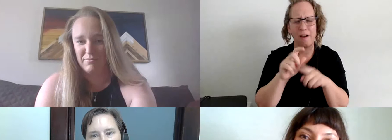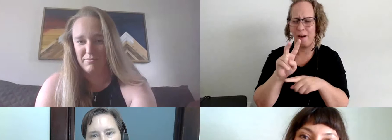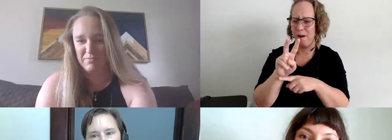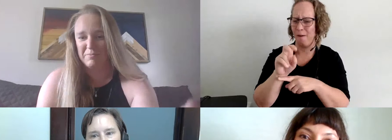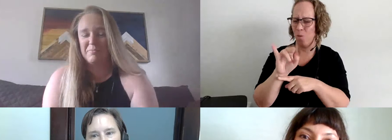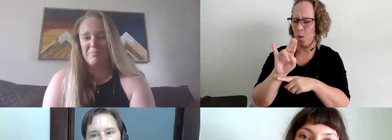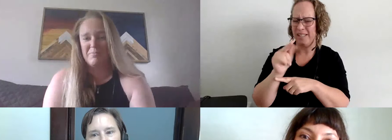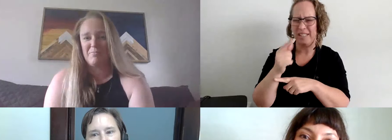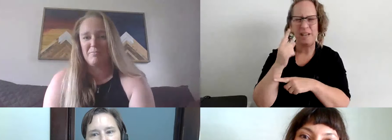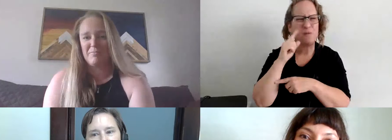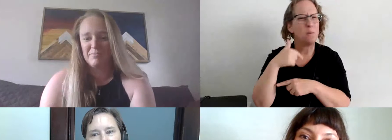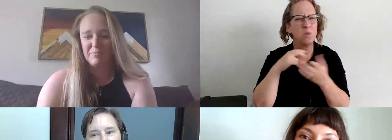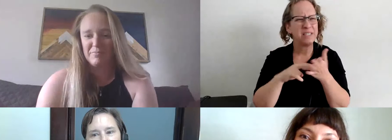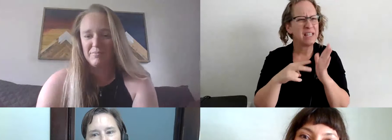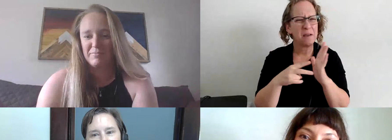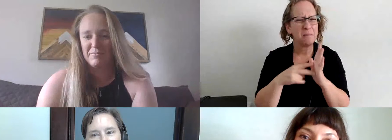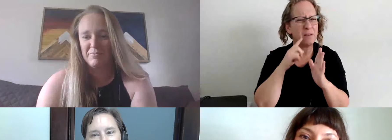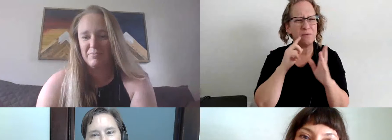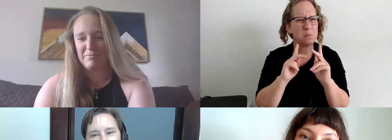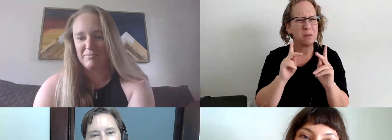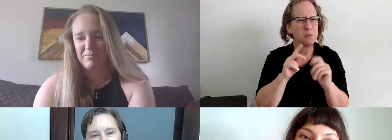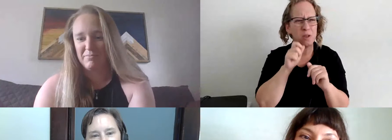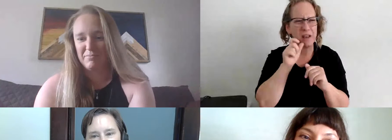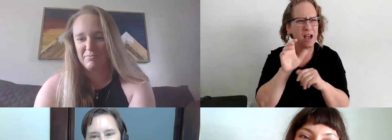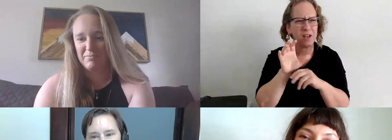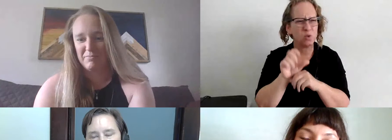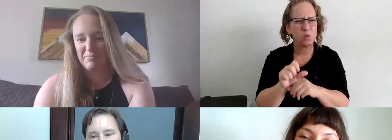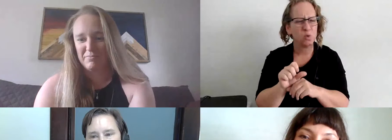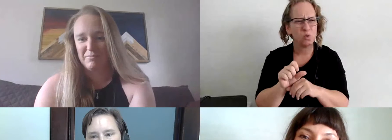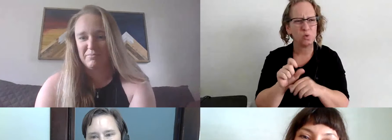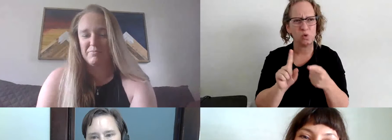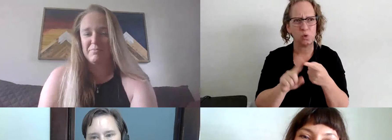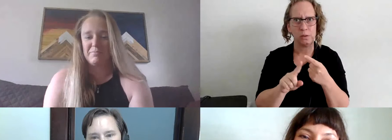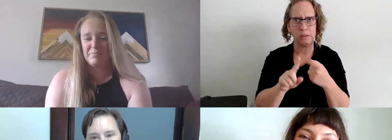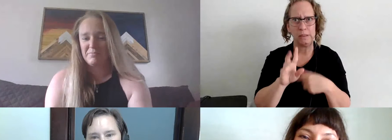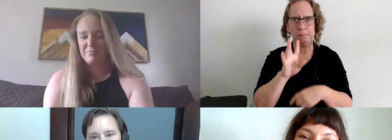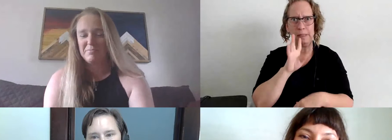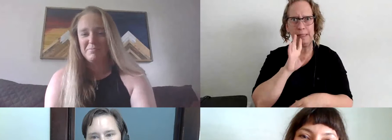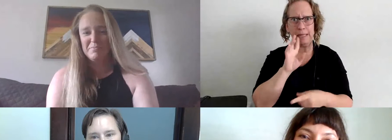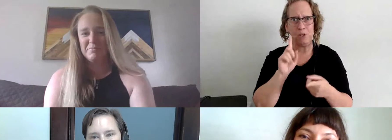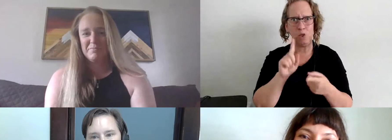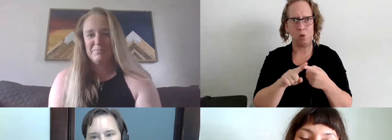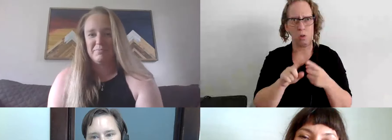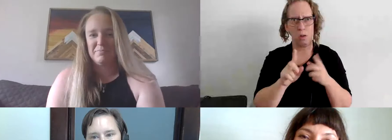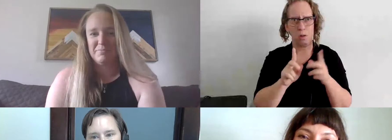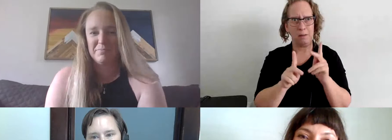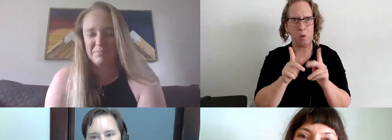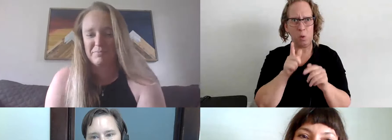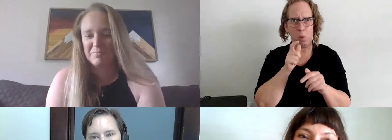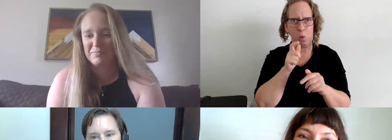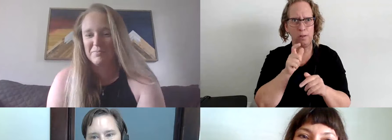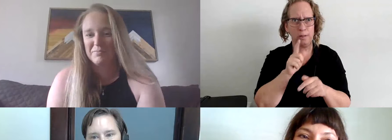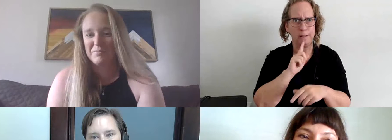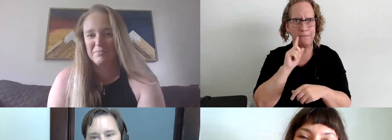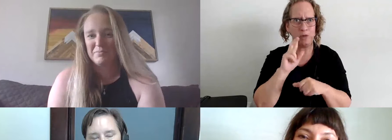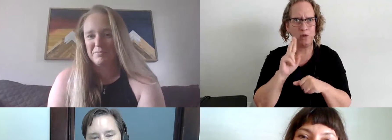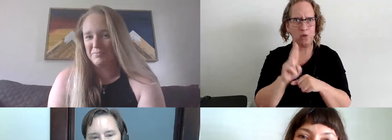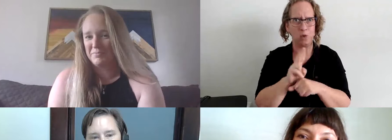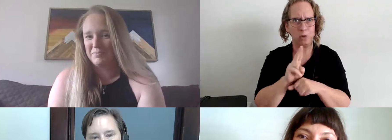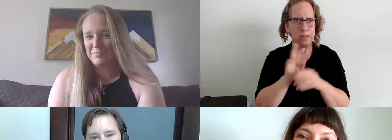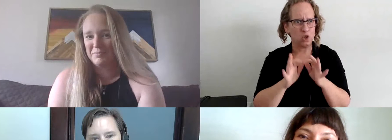me, what does that mean for people who are not used to speaking to people who are deaf using